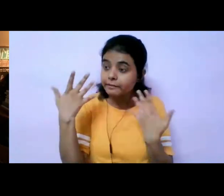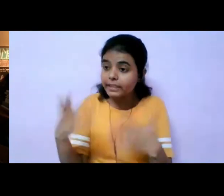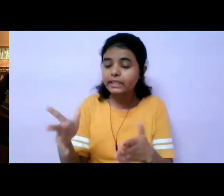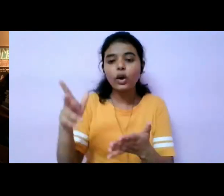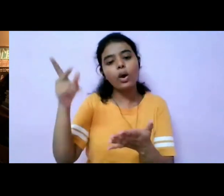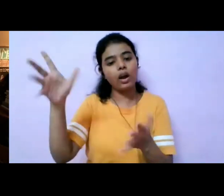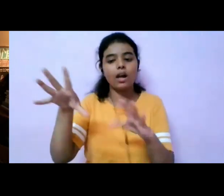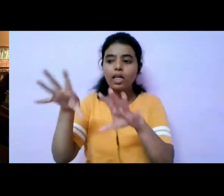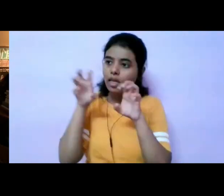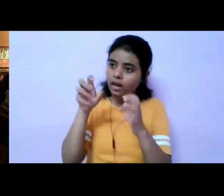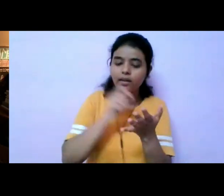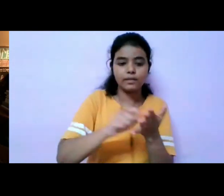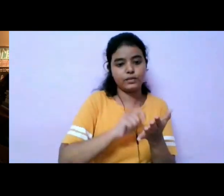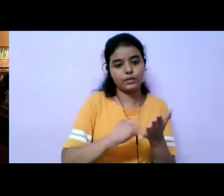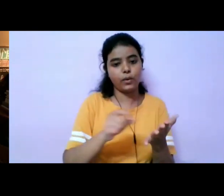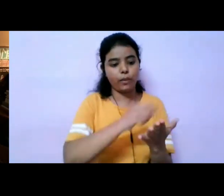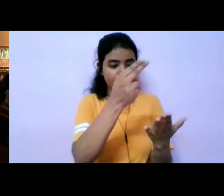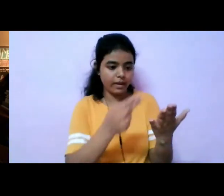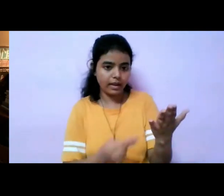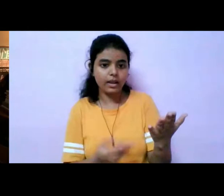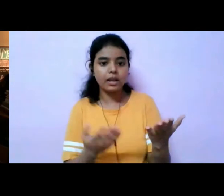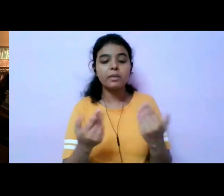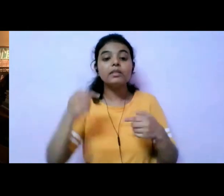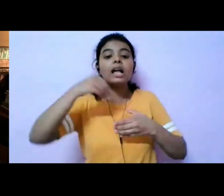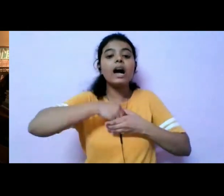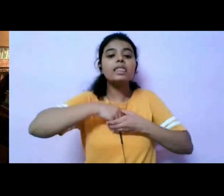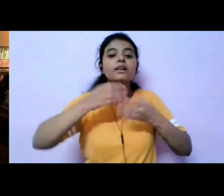pencil. We talked about inner freedom.